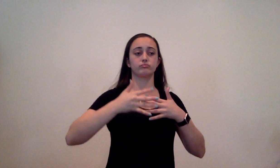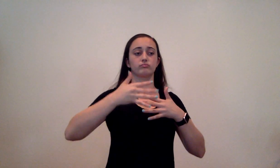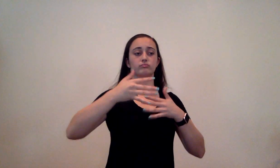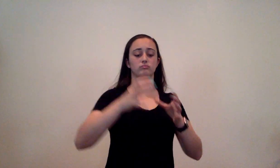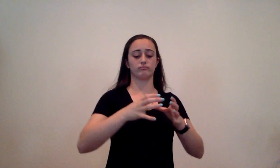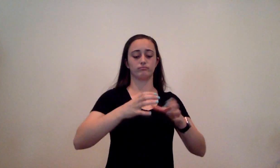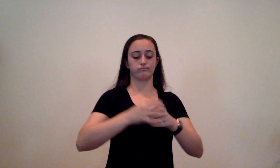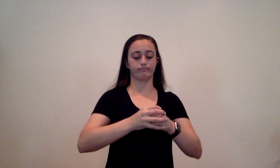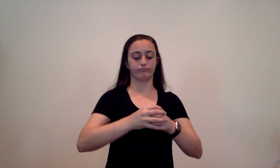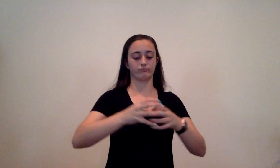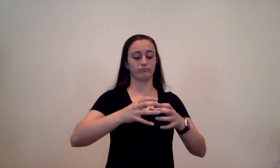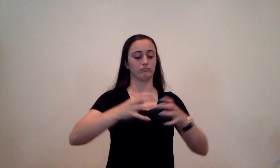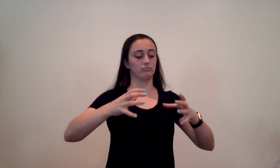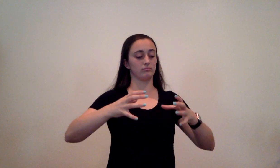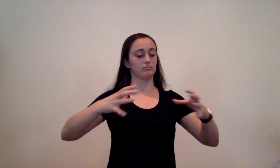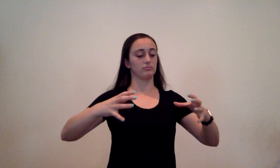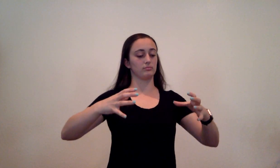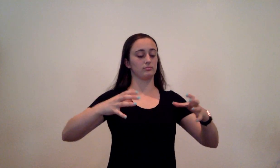to the west.